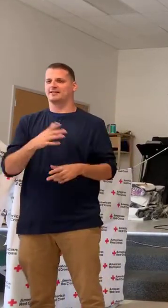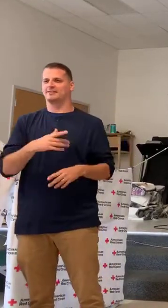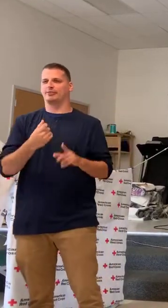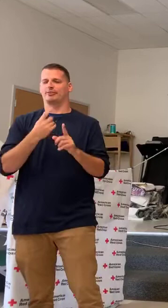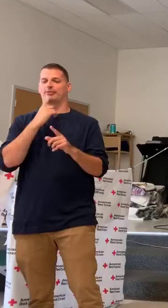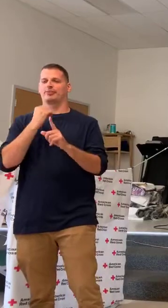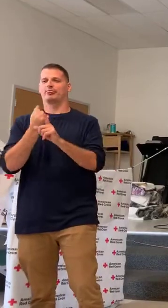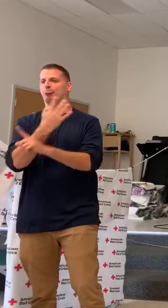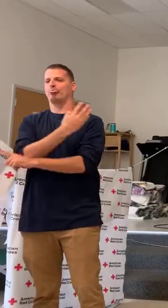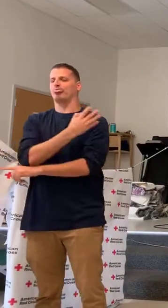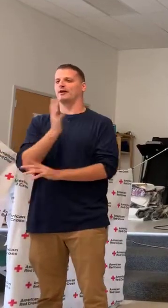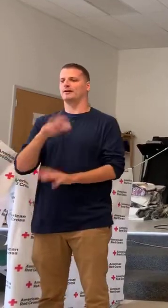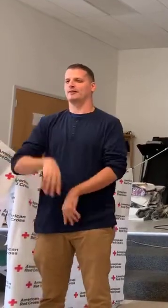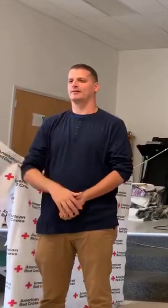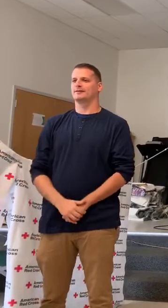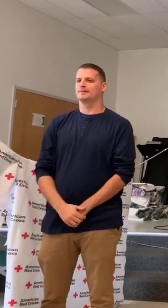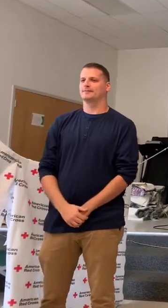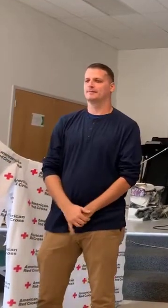Yes, sir.